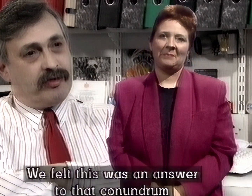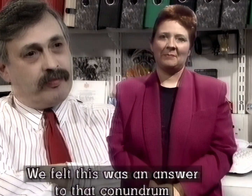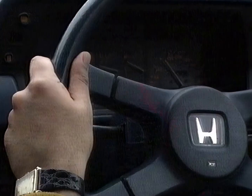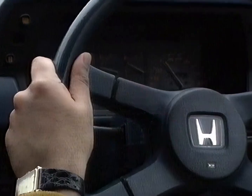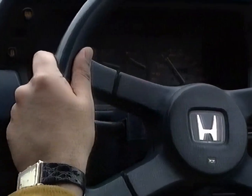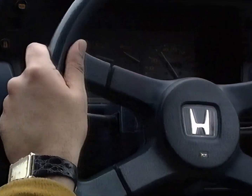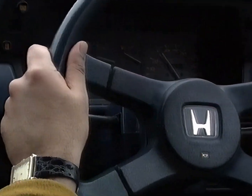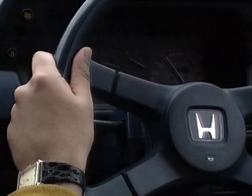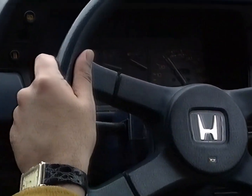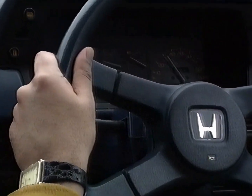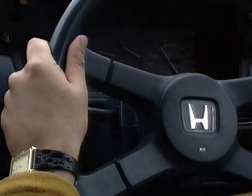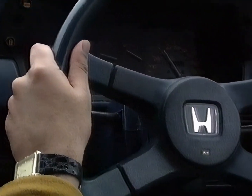conundrum.